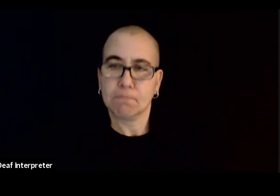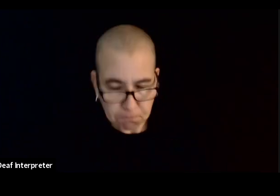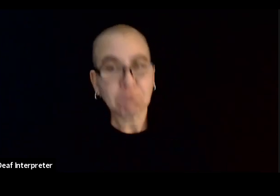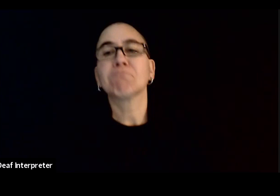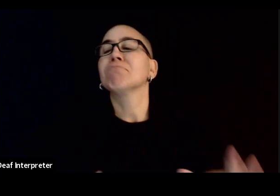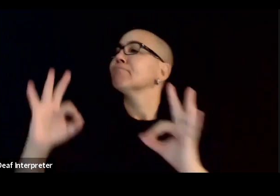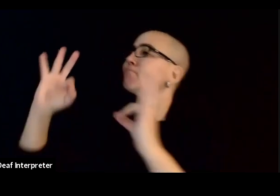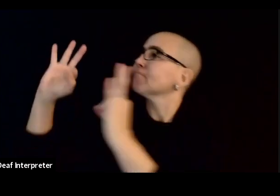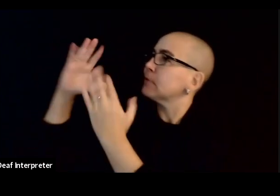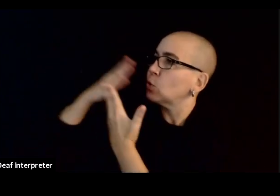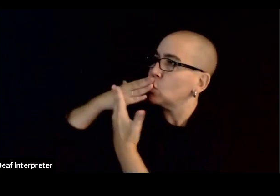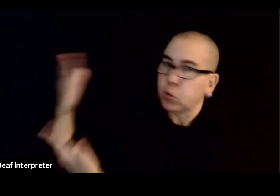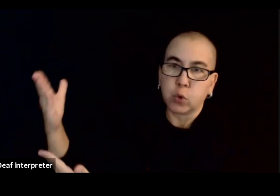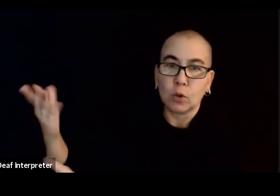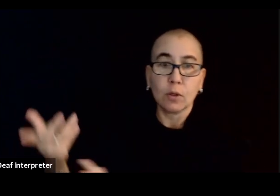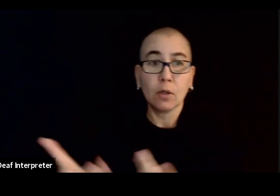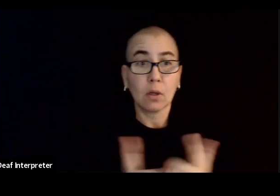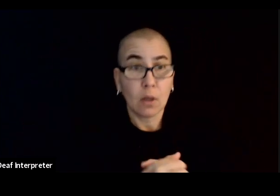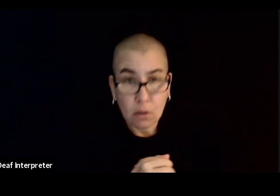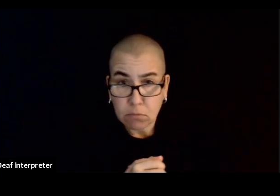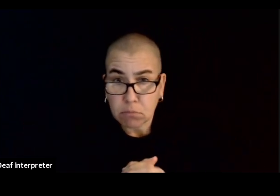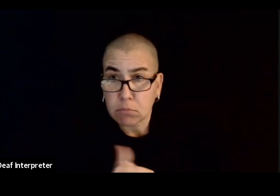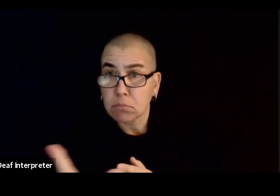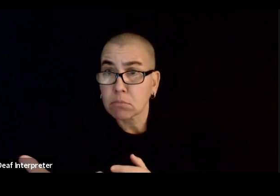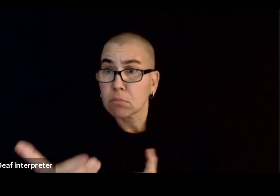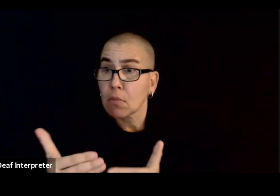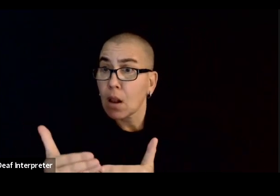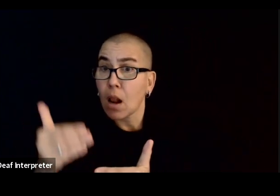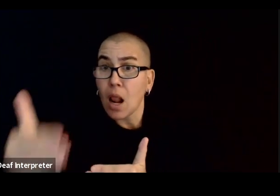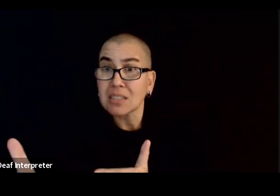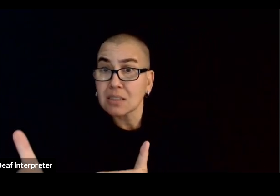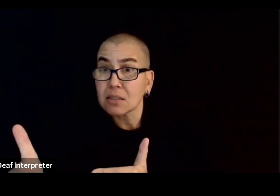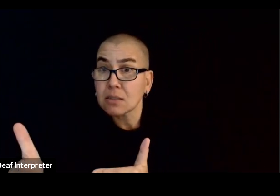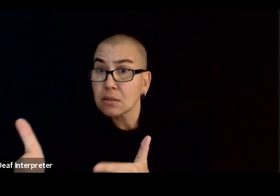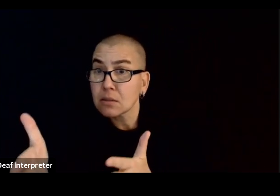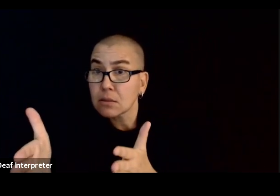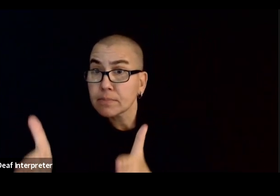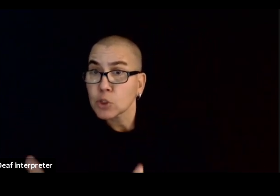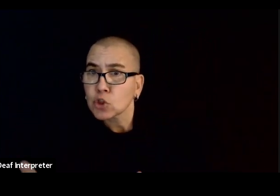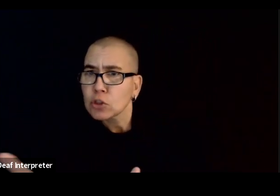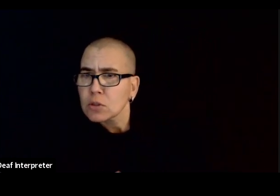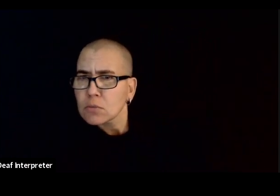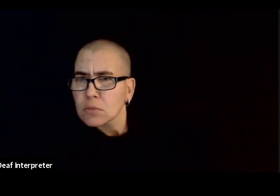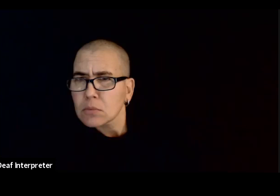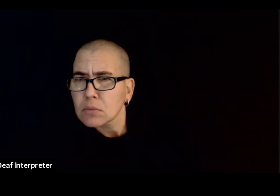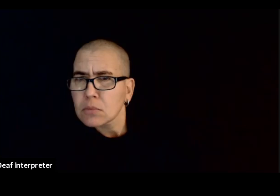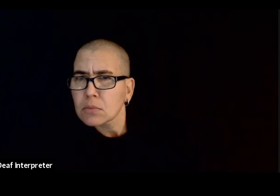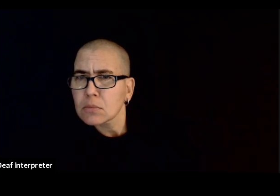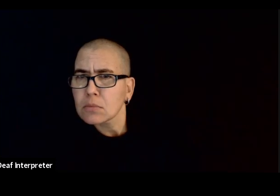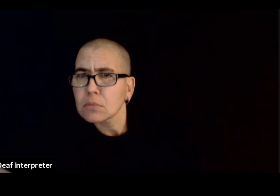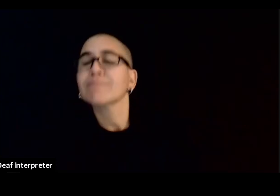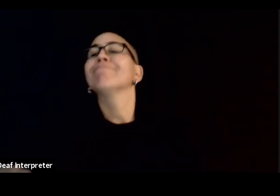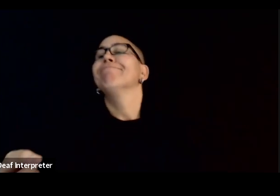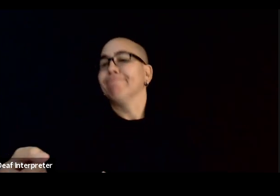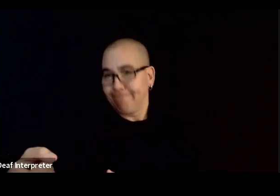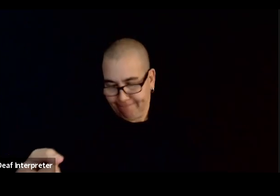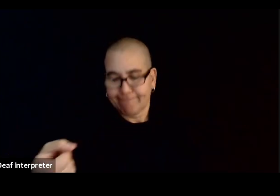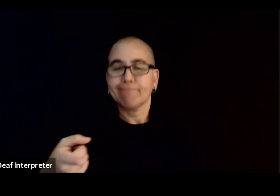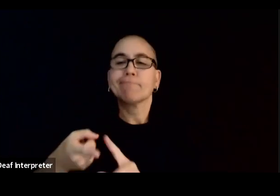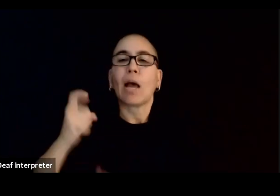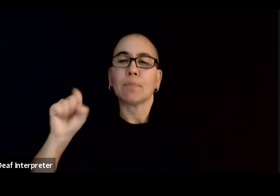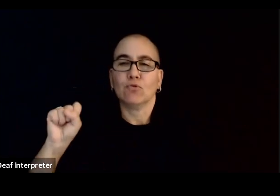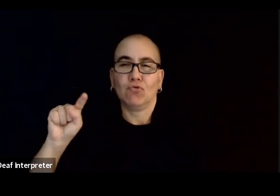Our next question comes from Glenn Howitt from Star Tribune. Your line is now open. Hi